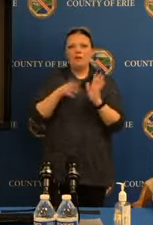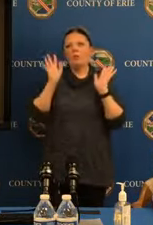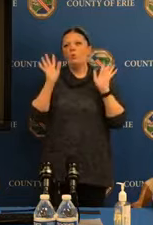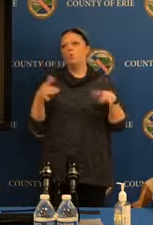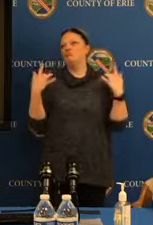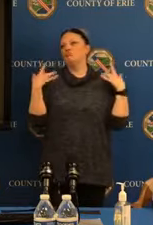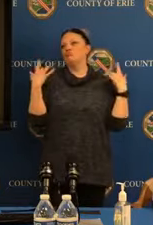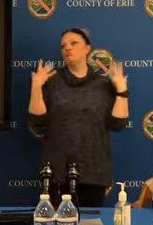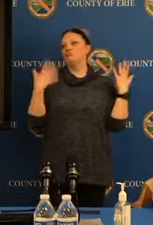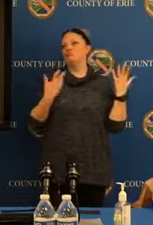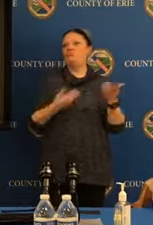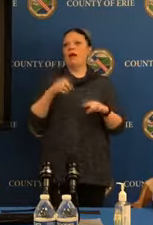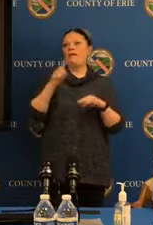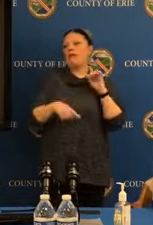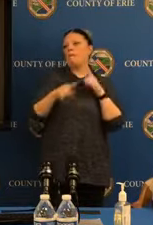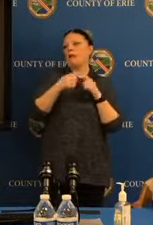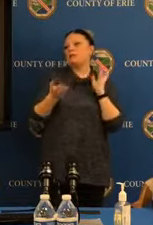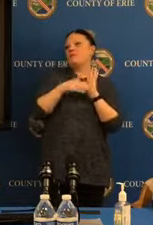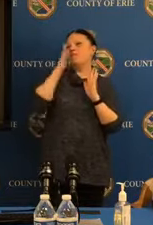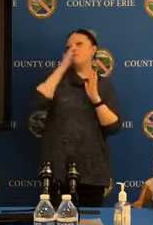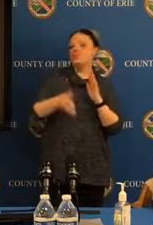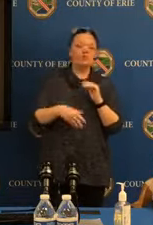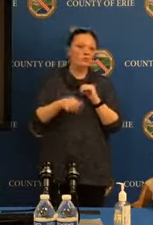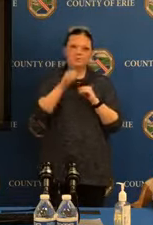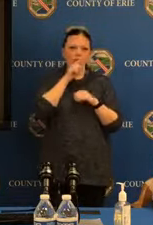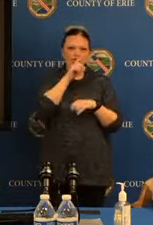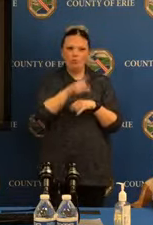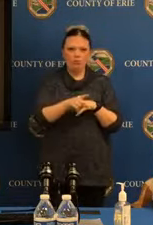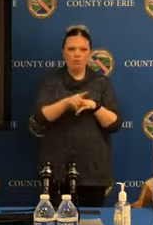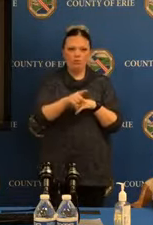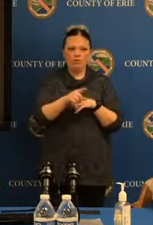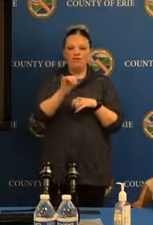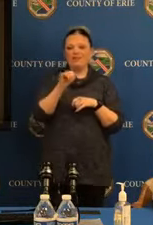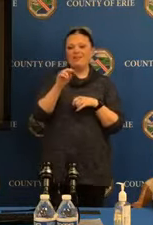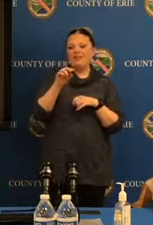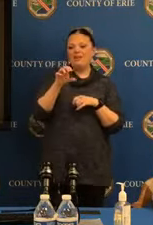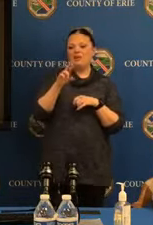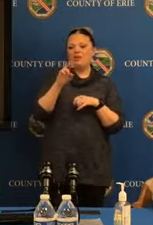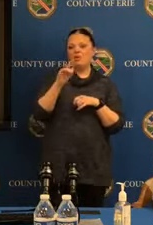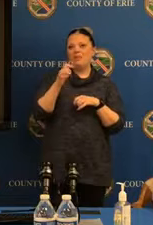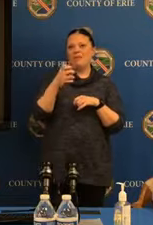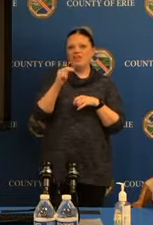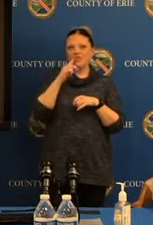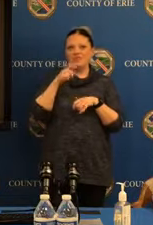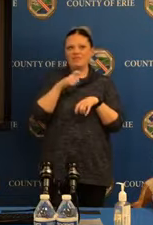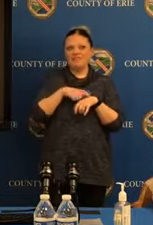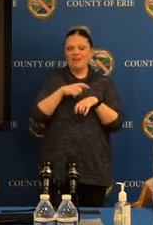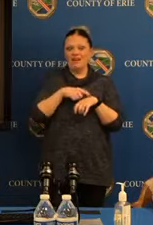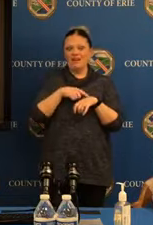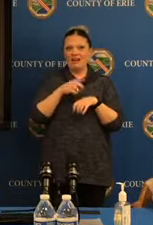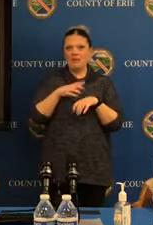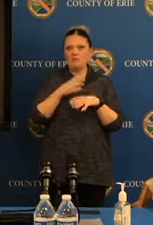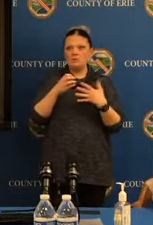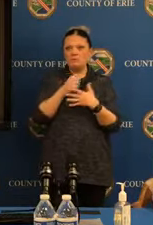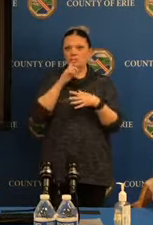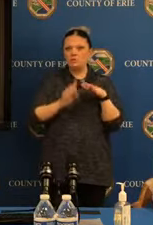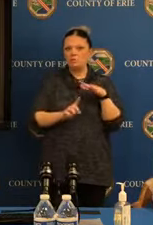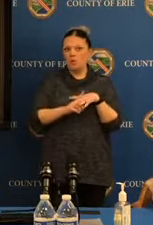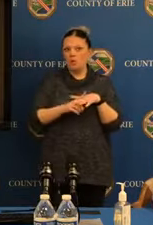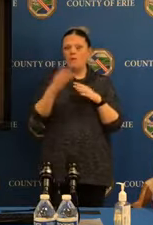become positive in the near future. Remember, the incubation period we know is 14 days. And so if you get